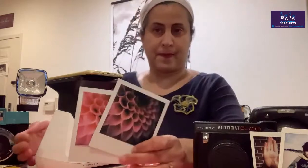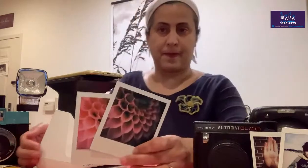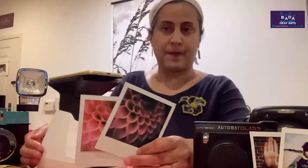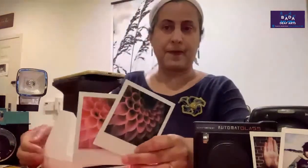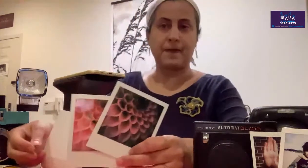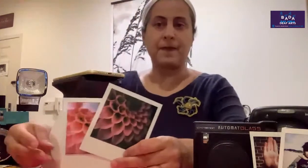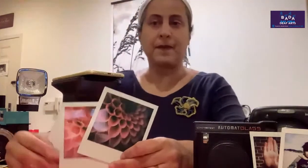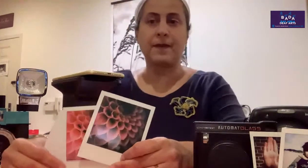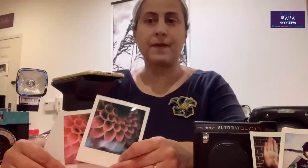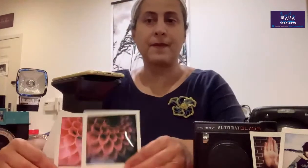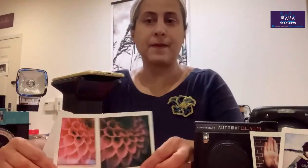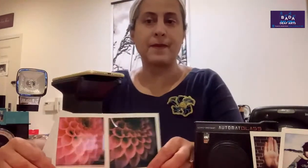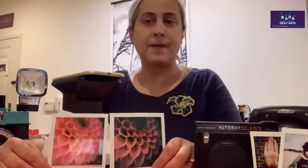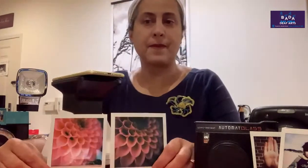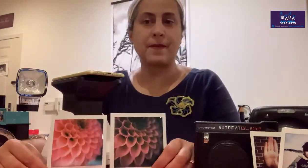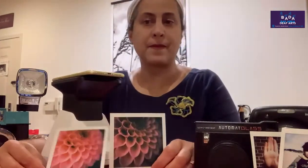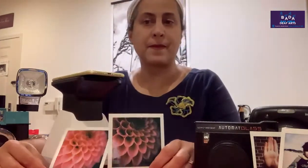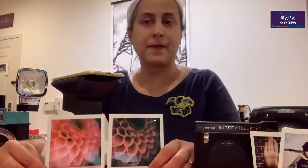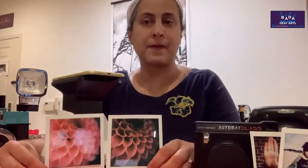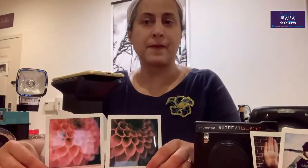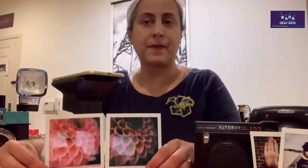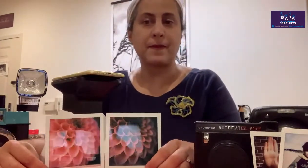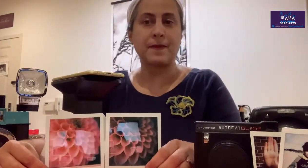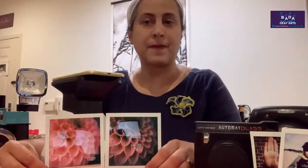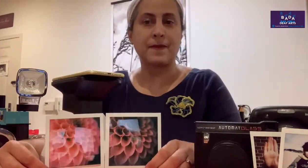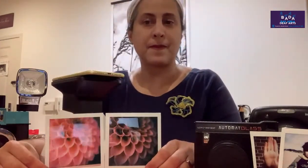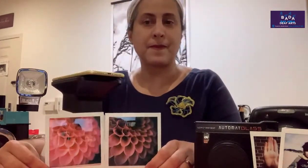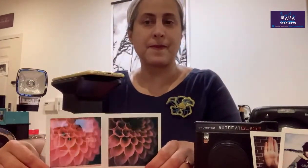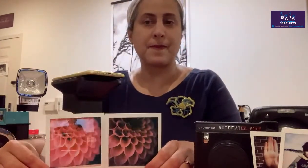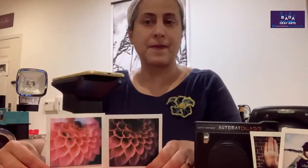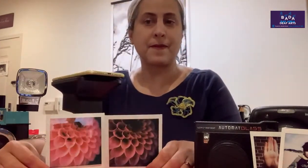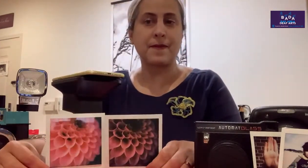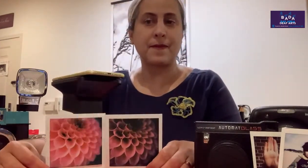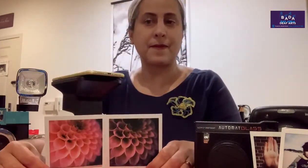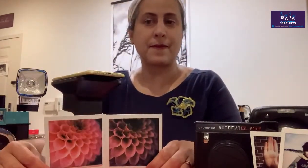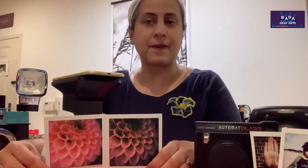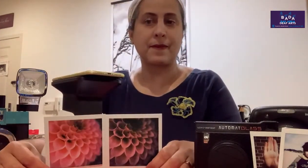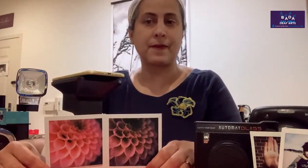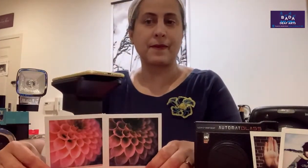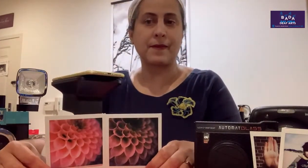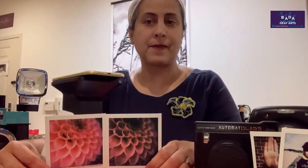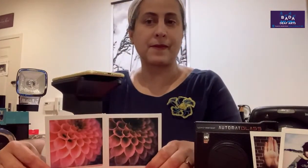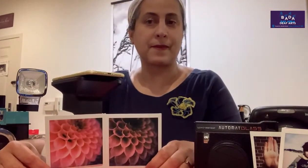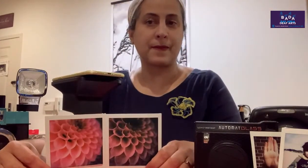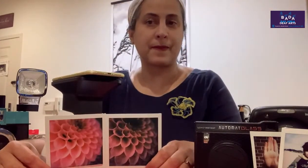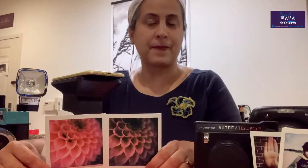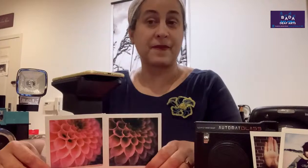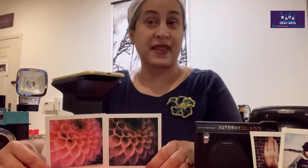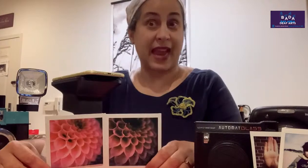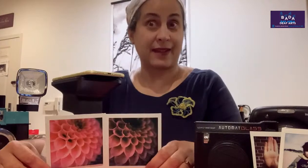it's going to transition that onto your Polaroid film. Here's some